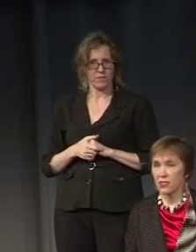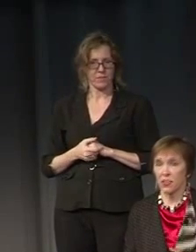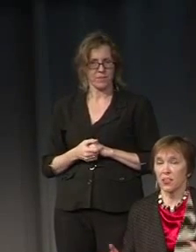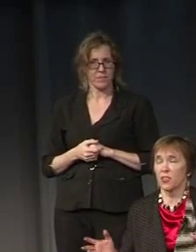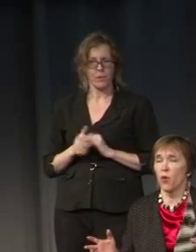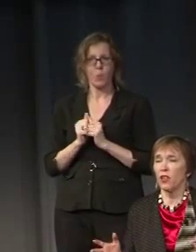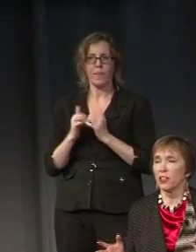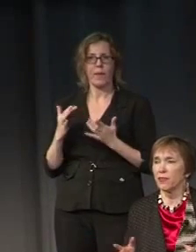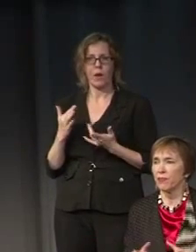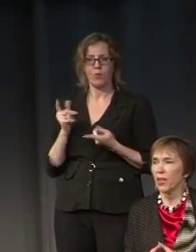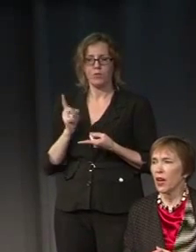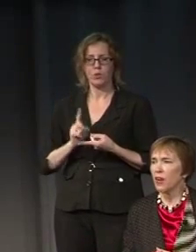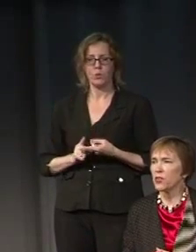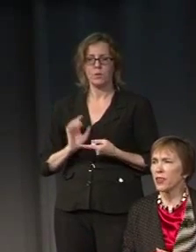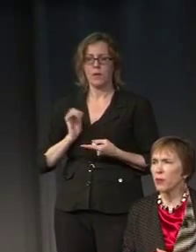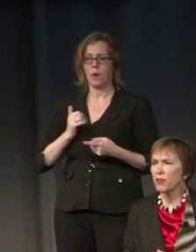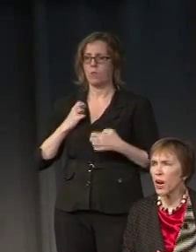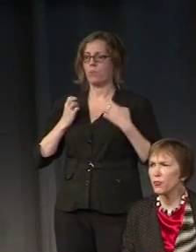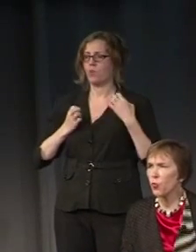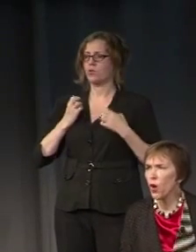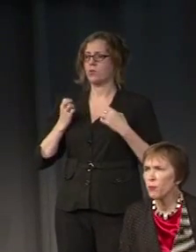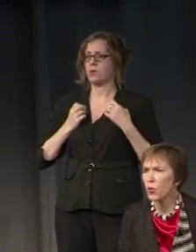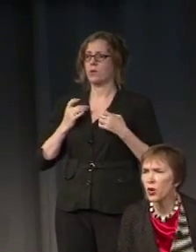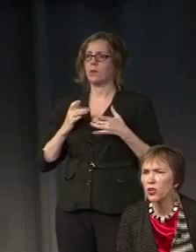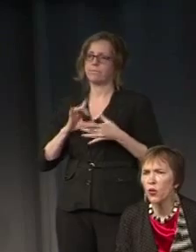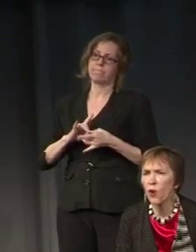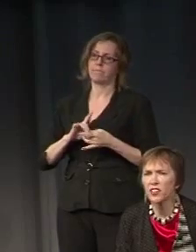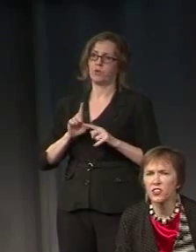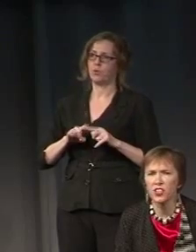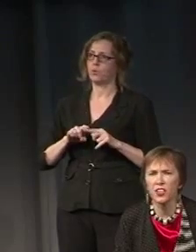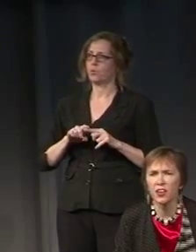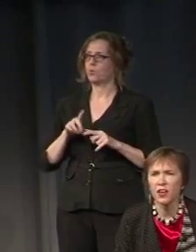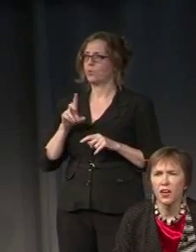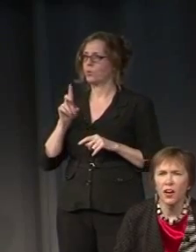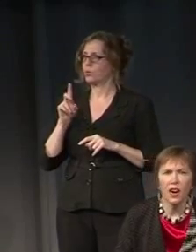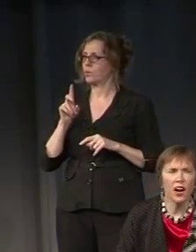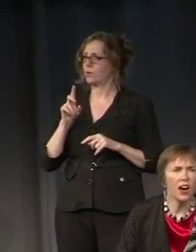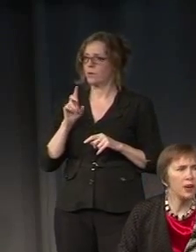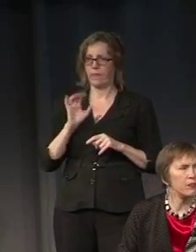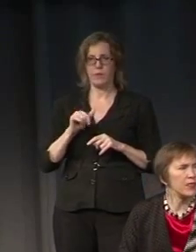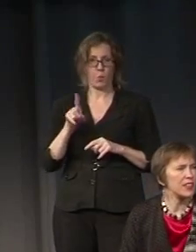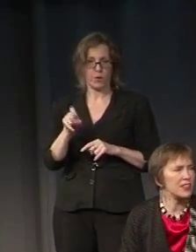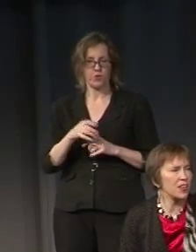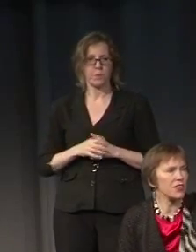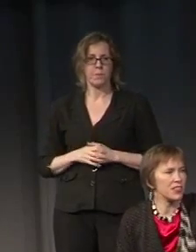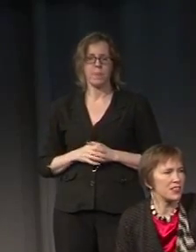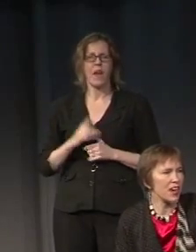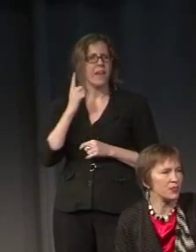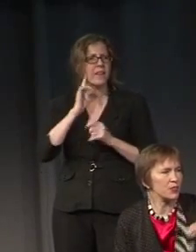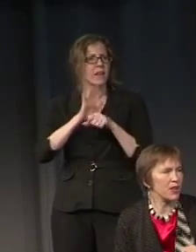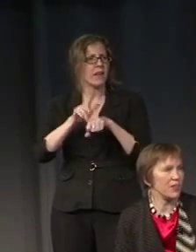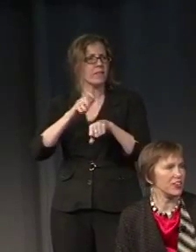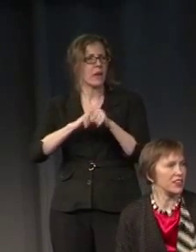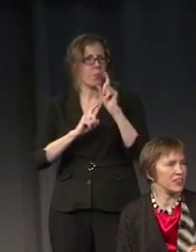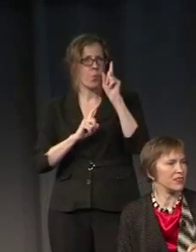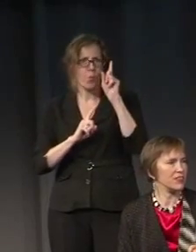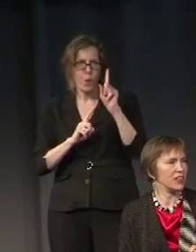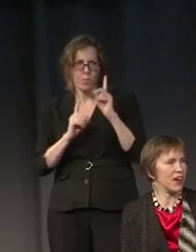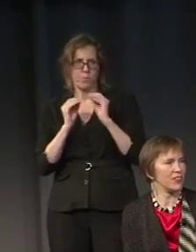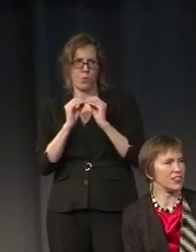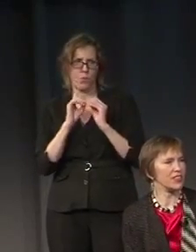to this qualia. So I think we have time for one more question. Let's go to this side, which we